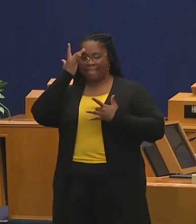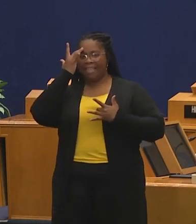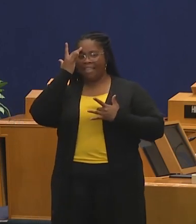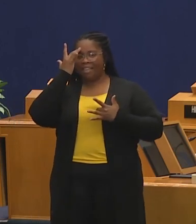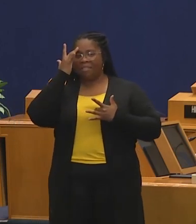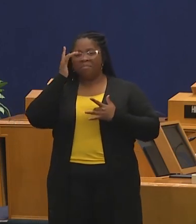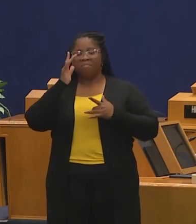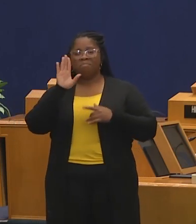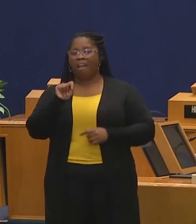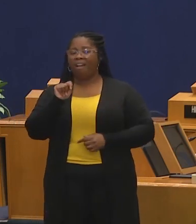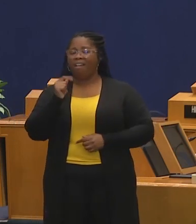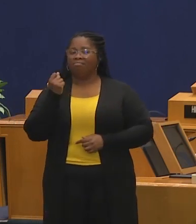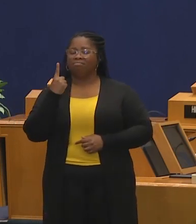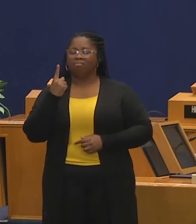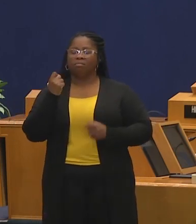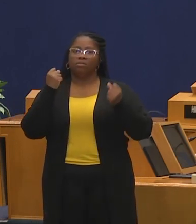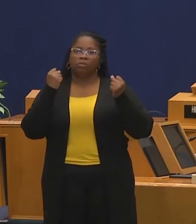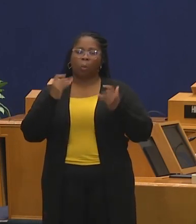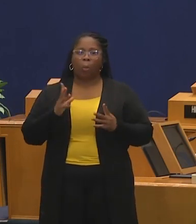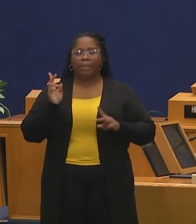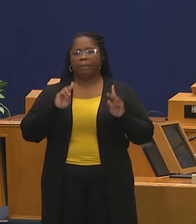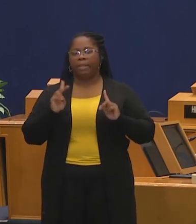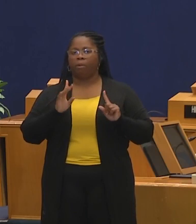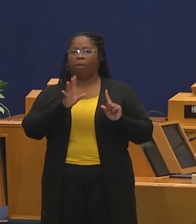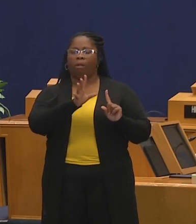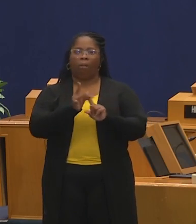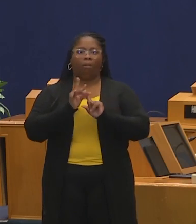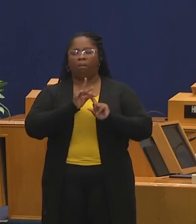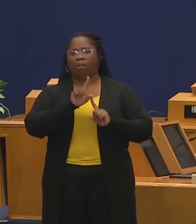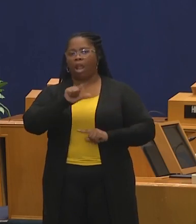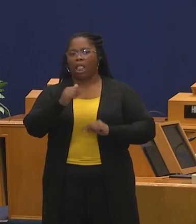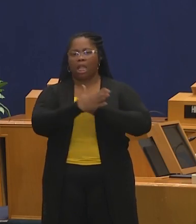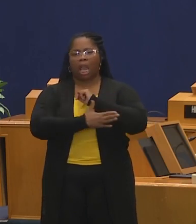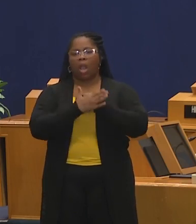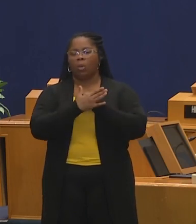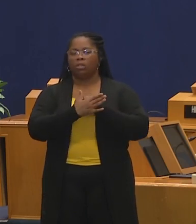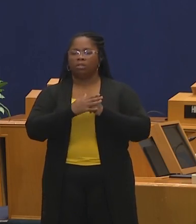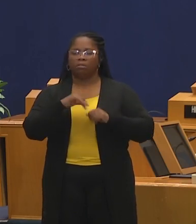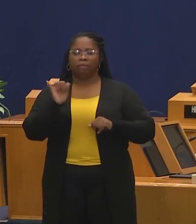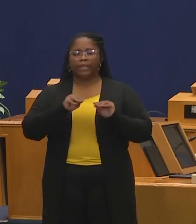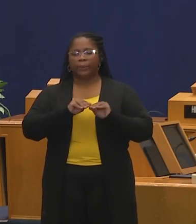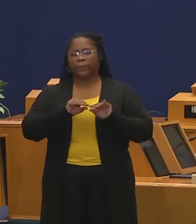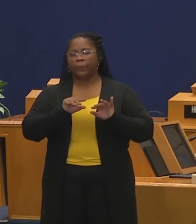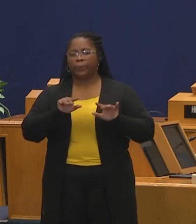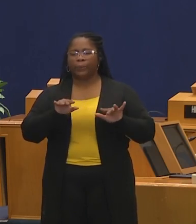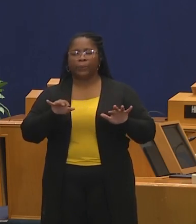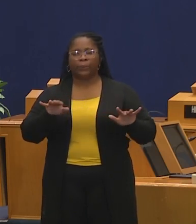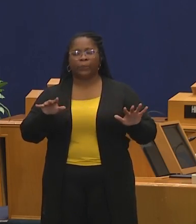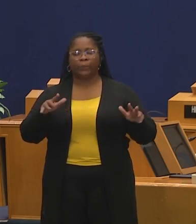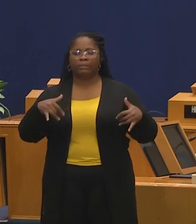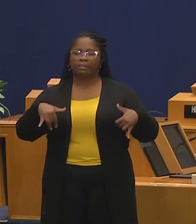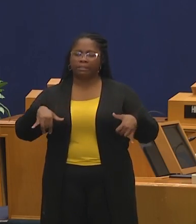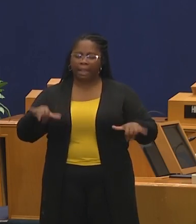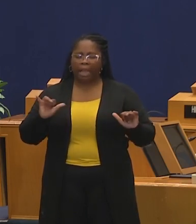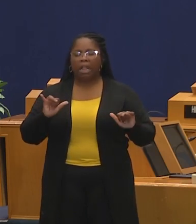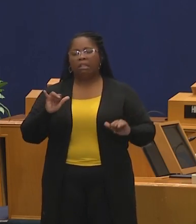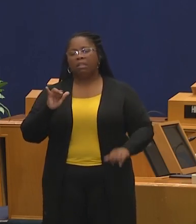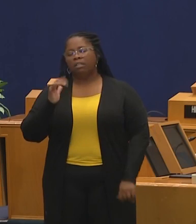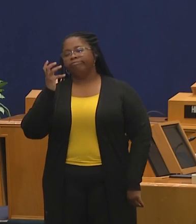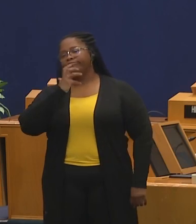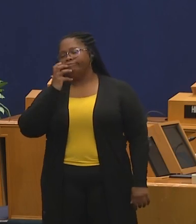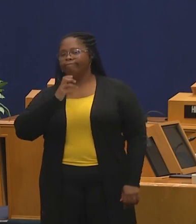so many people that are infected in LA County, and because there is still so much spread, we have to continue